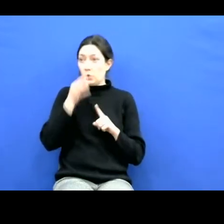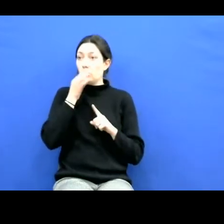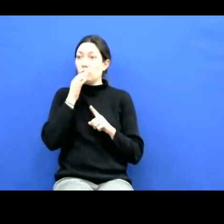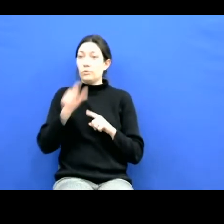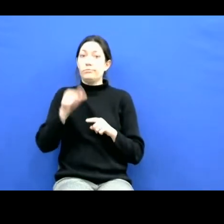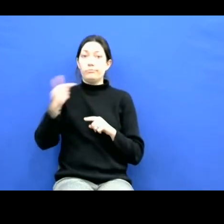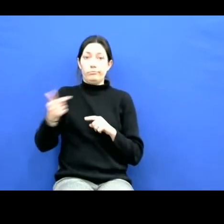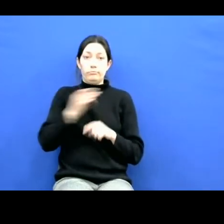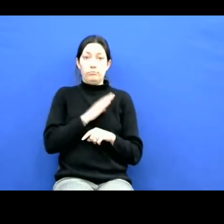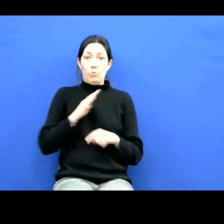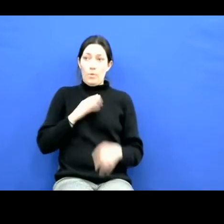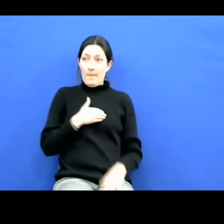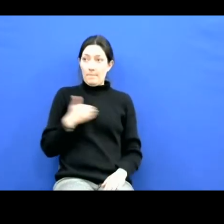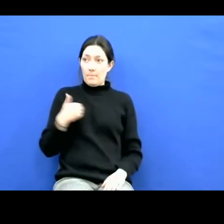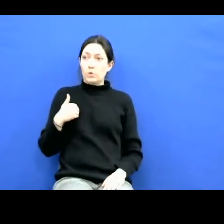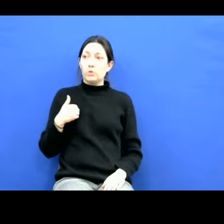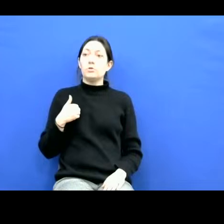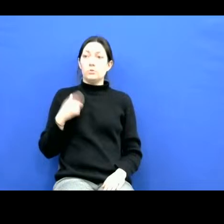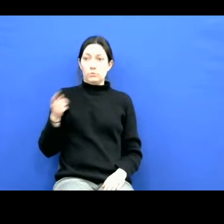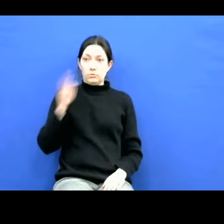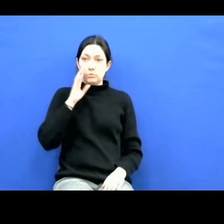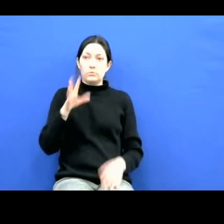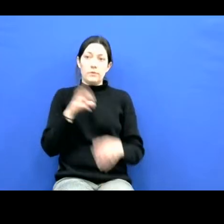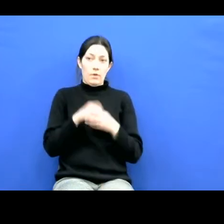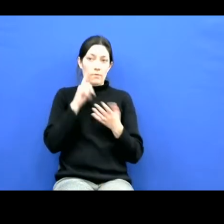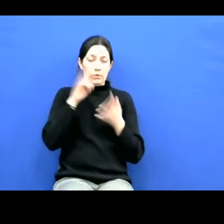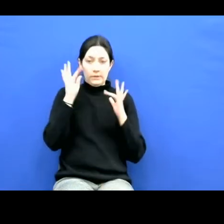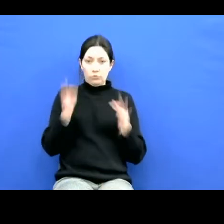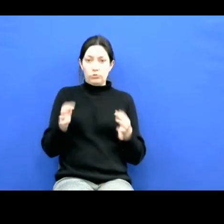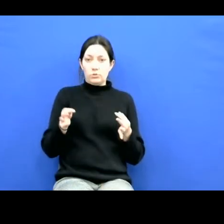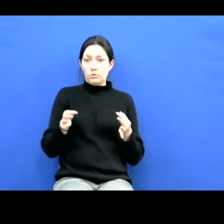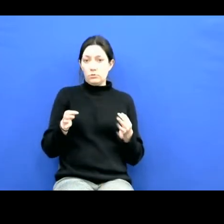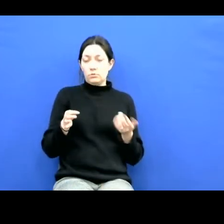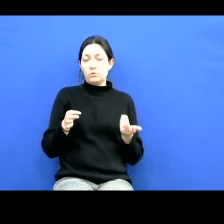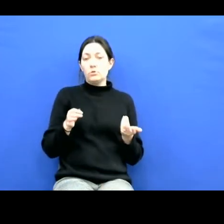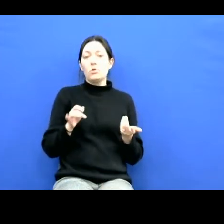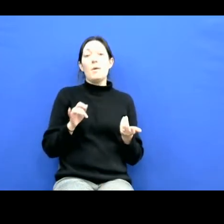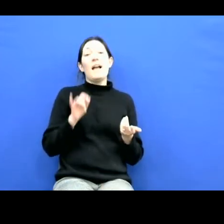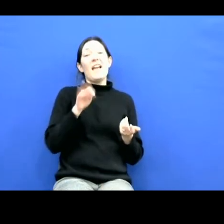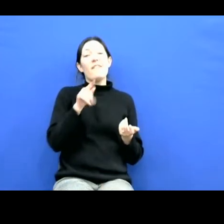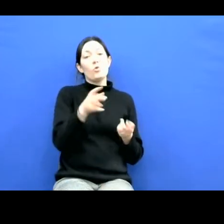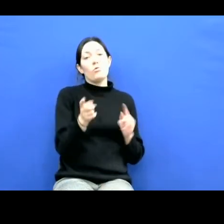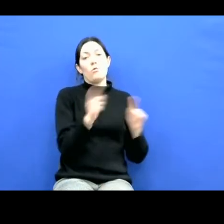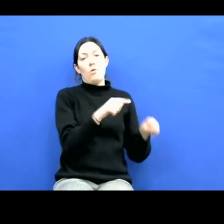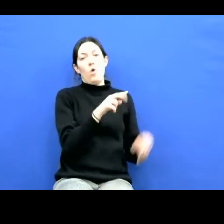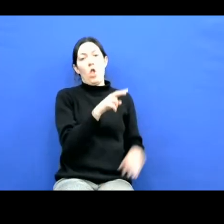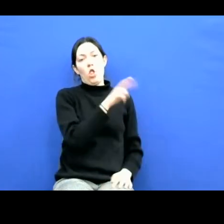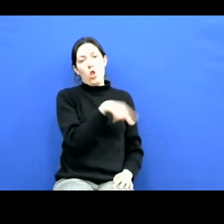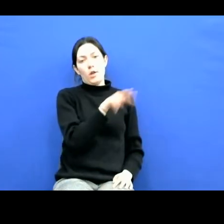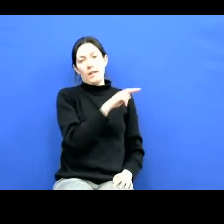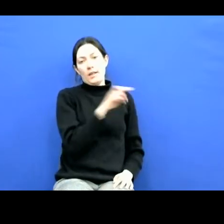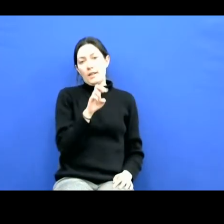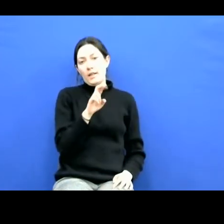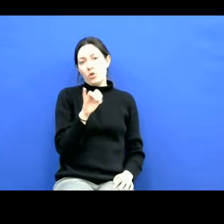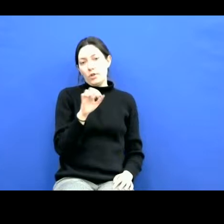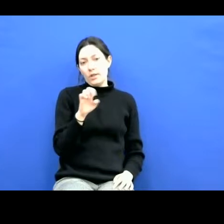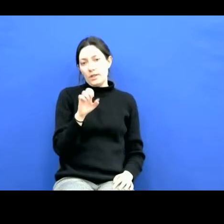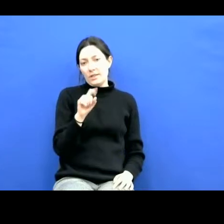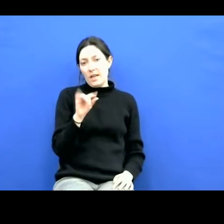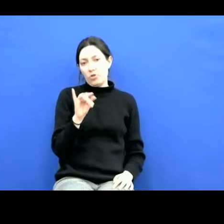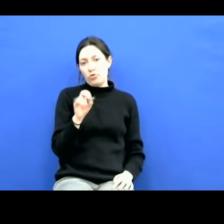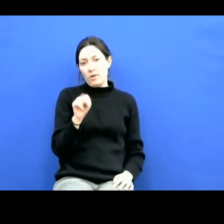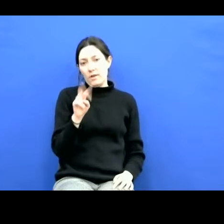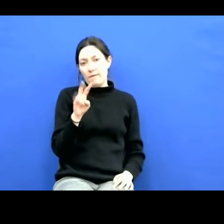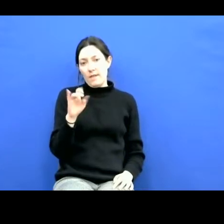as to whether we believe, you know, in other words, like I said, if you go look at the Erie Station Village